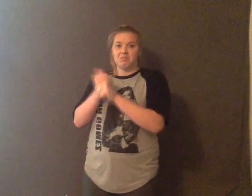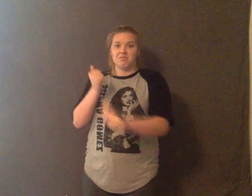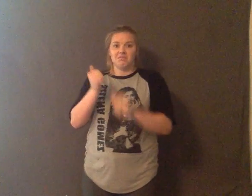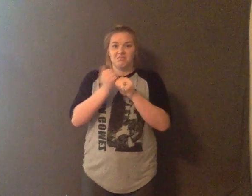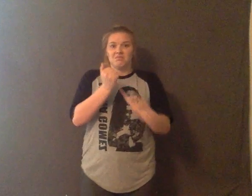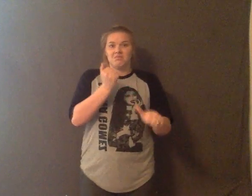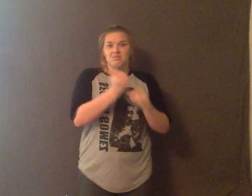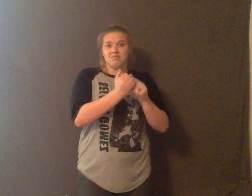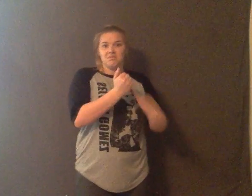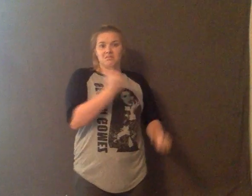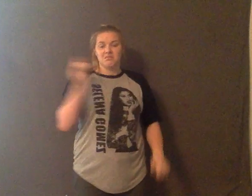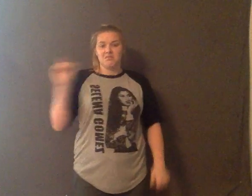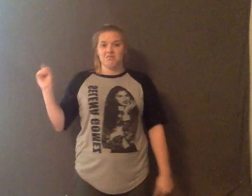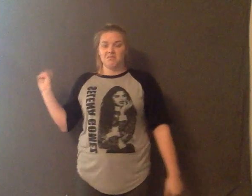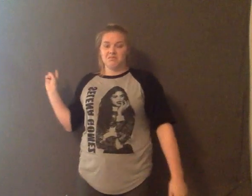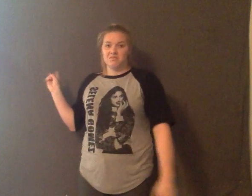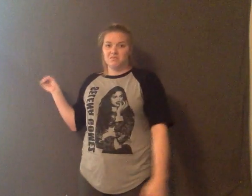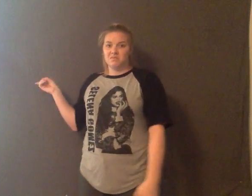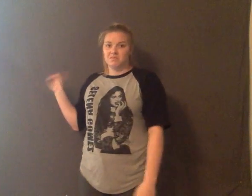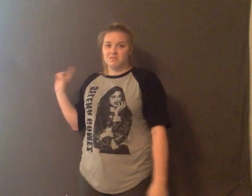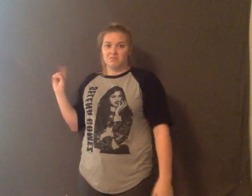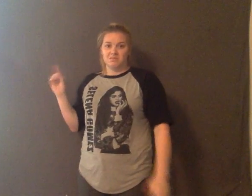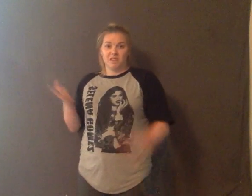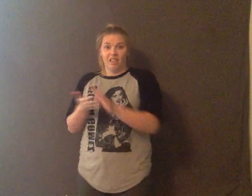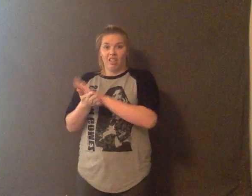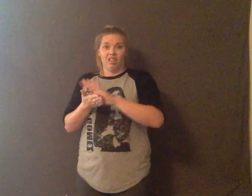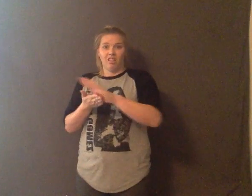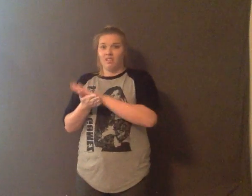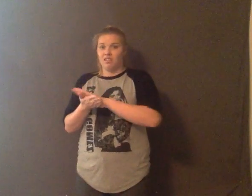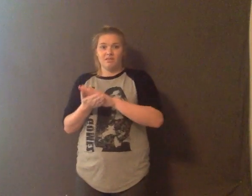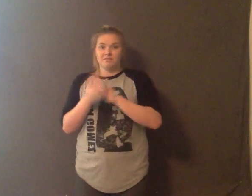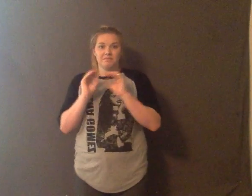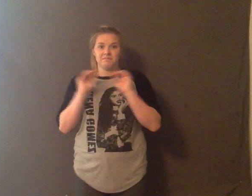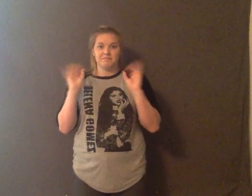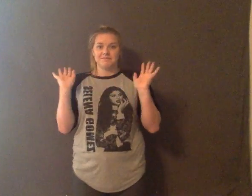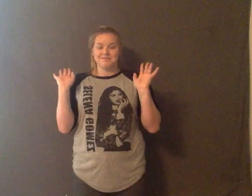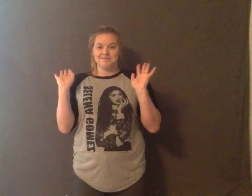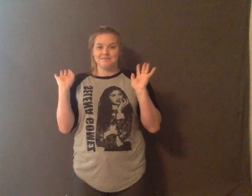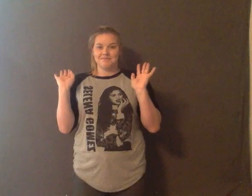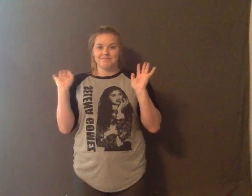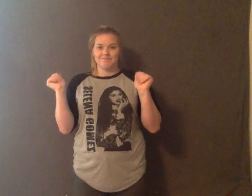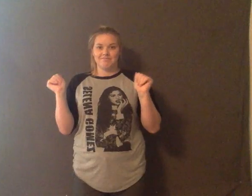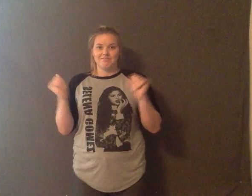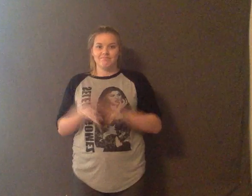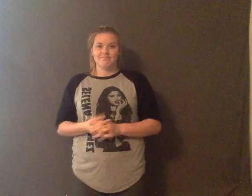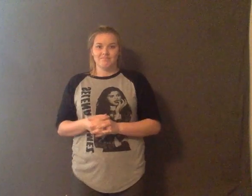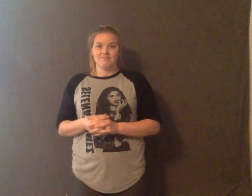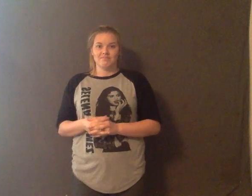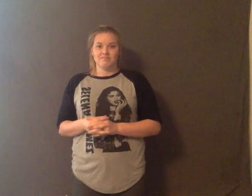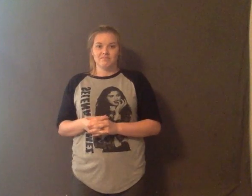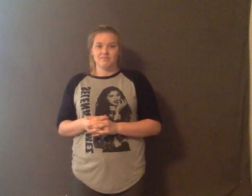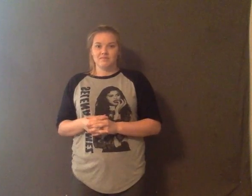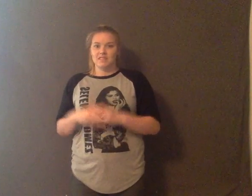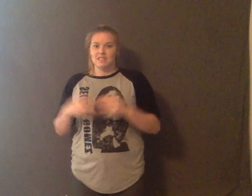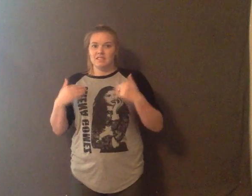bacteria. There is nothing clean about eating this way. But it just isn't waste, it's also pus-filled infections. You